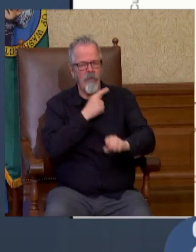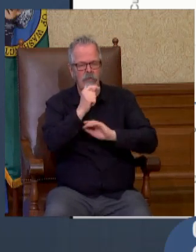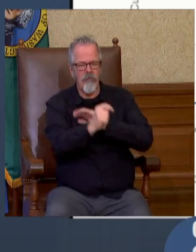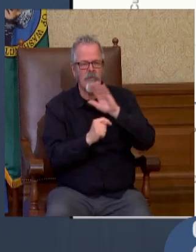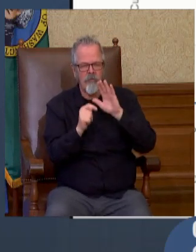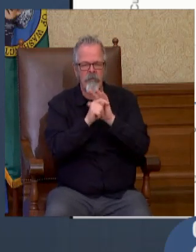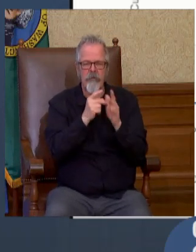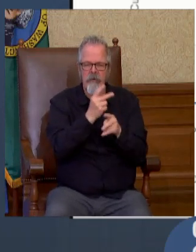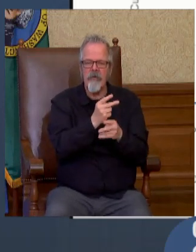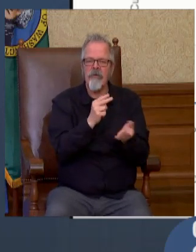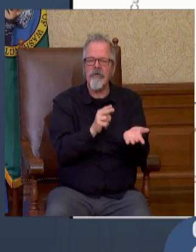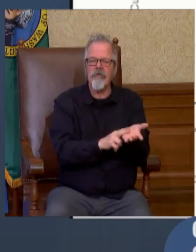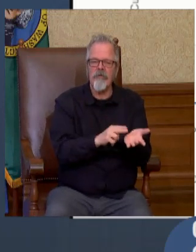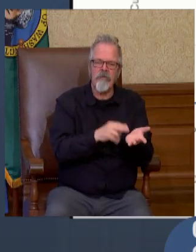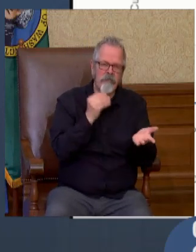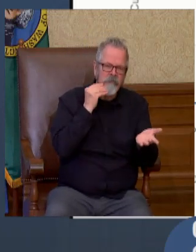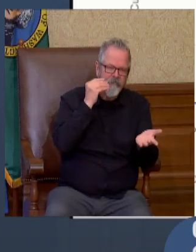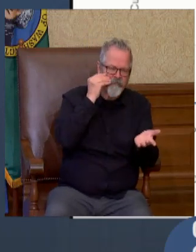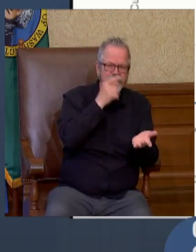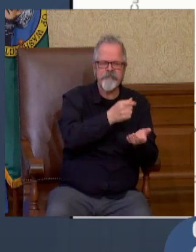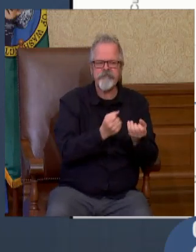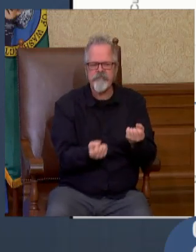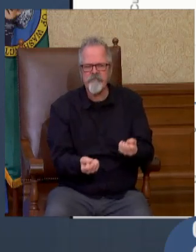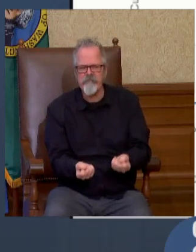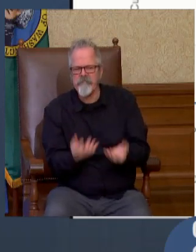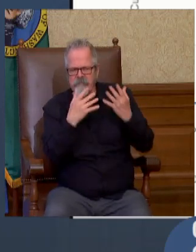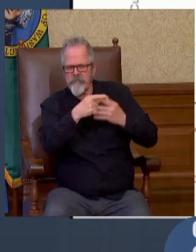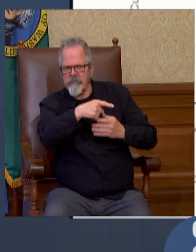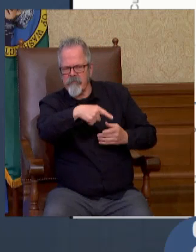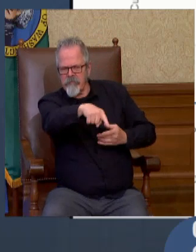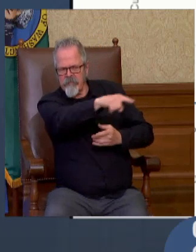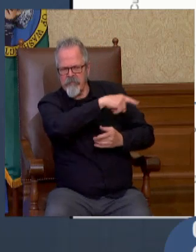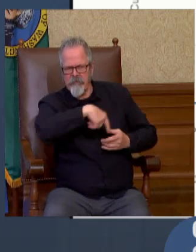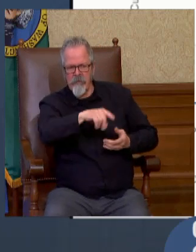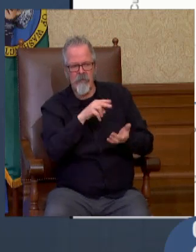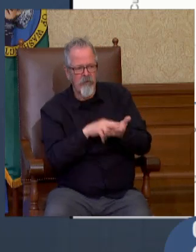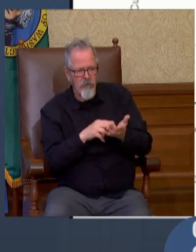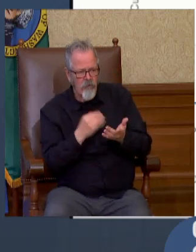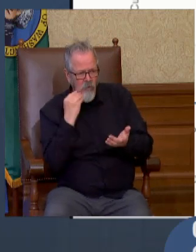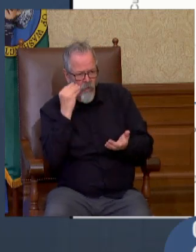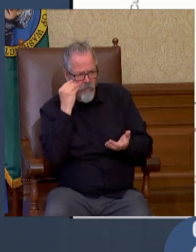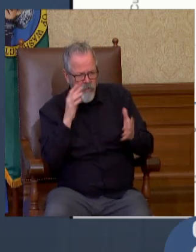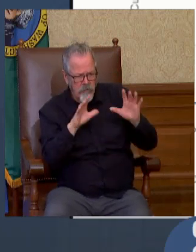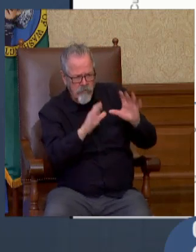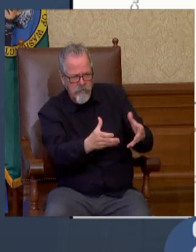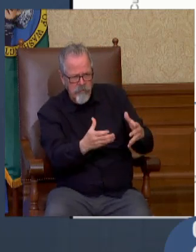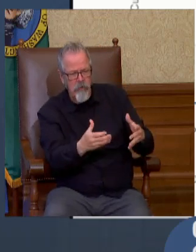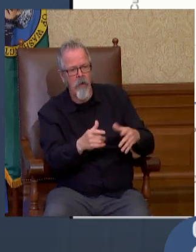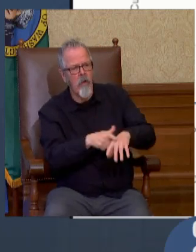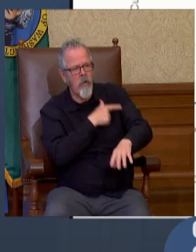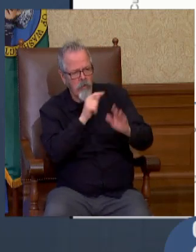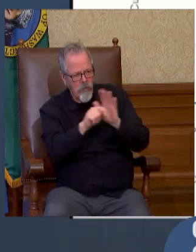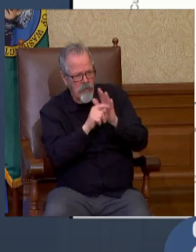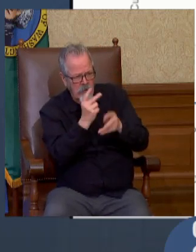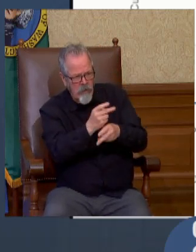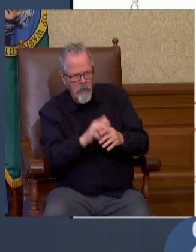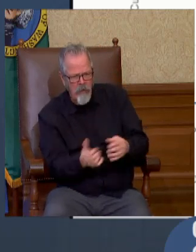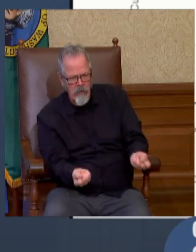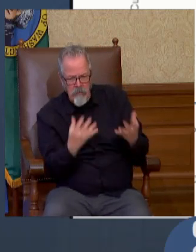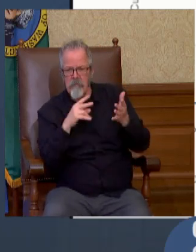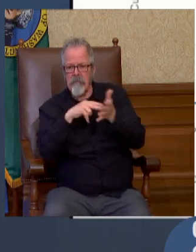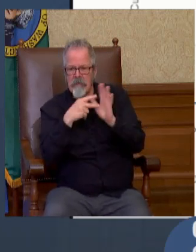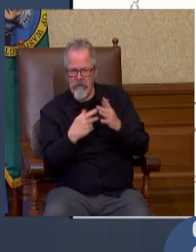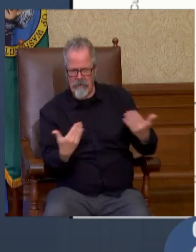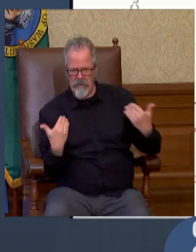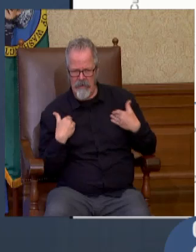long-term care facilities that have COVID-19 in their facilities. This is an extremely important metric for us